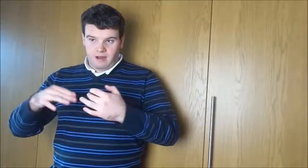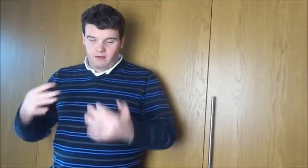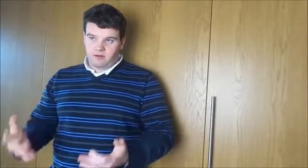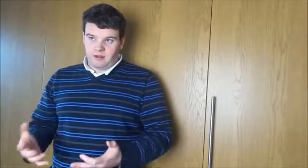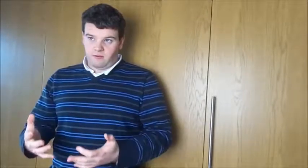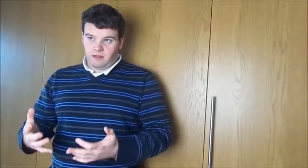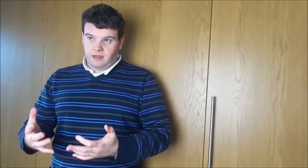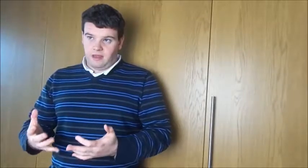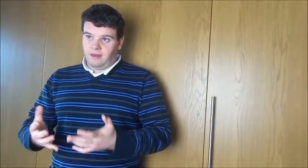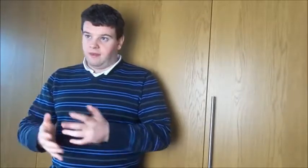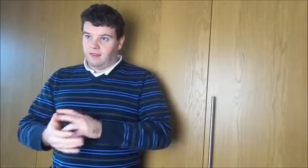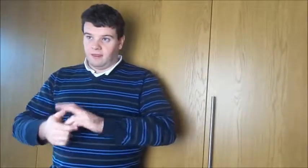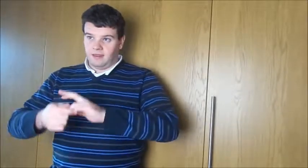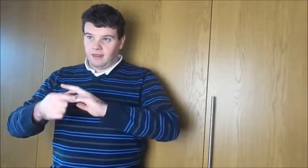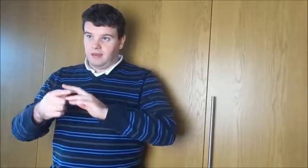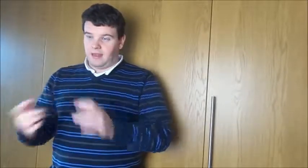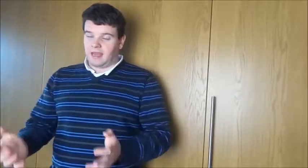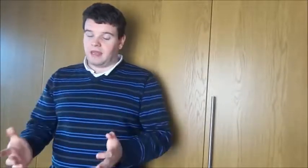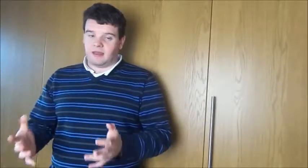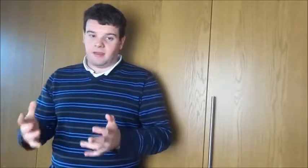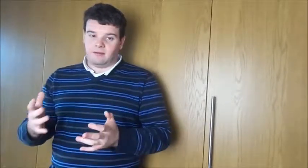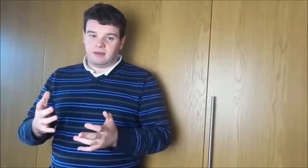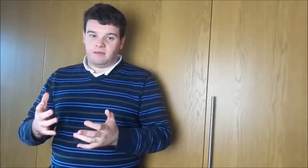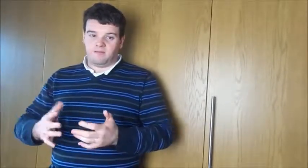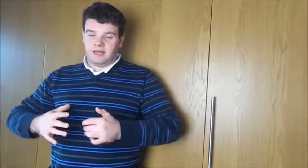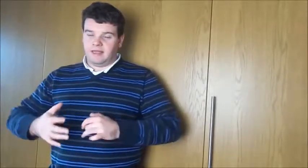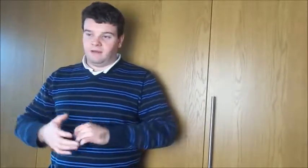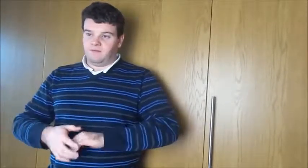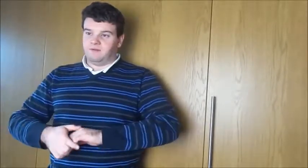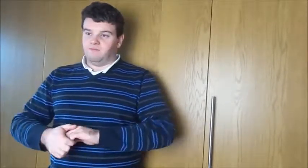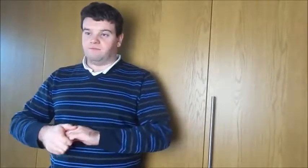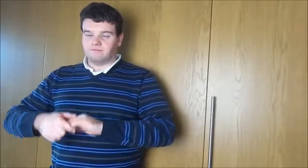marriage in that case, and they didn't really,